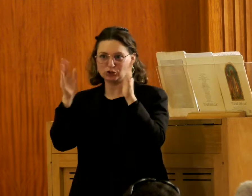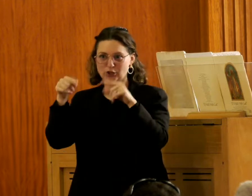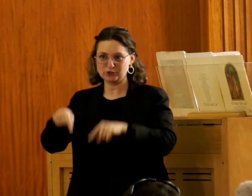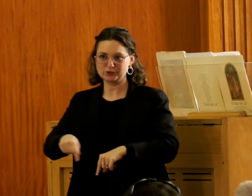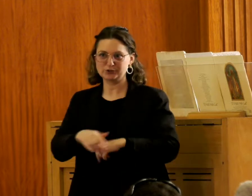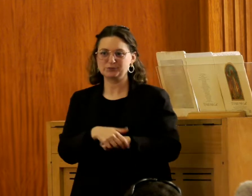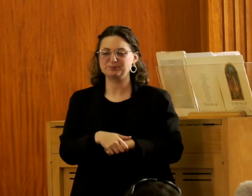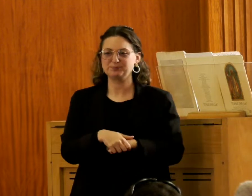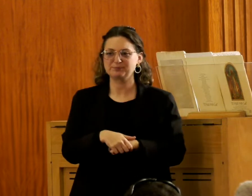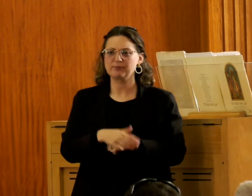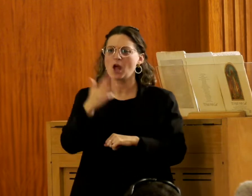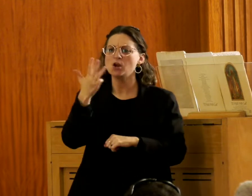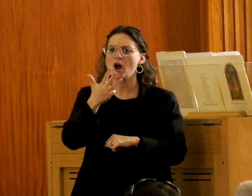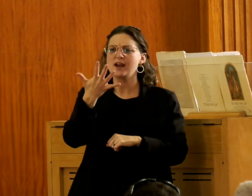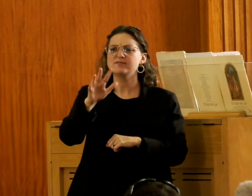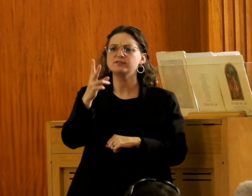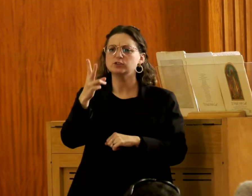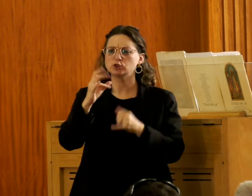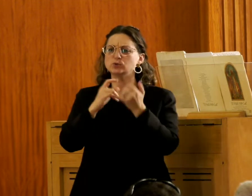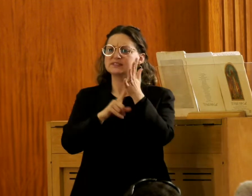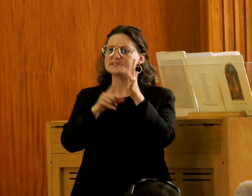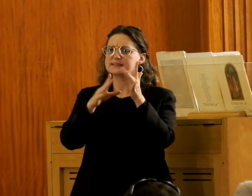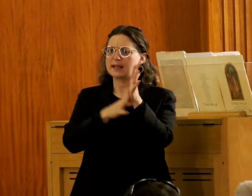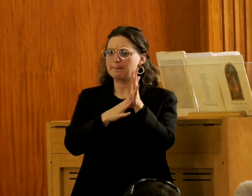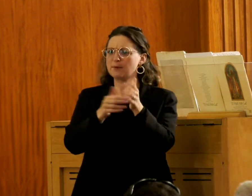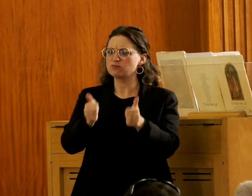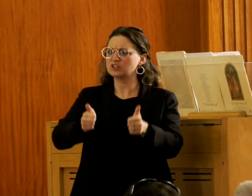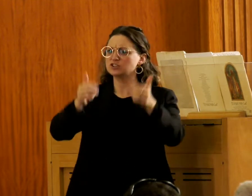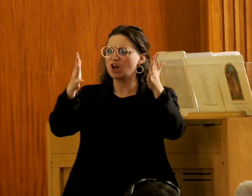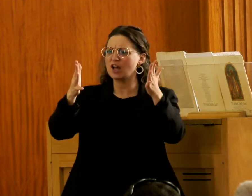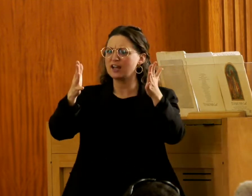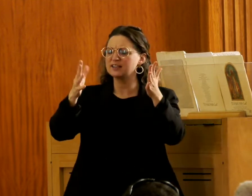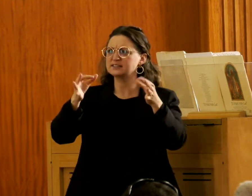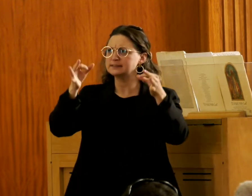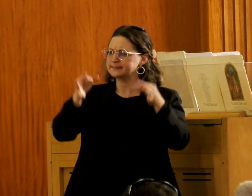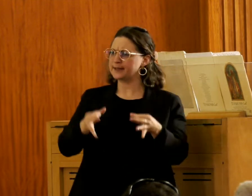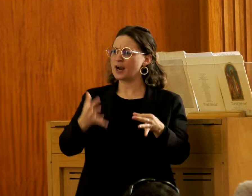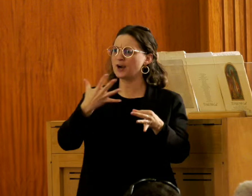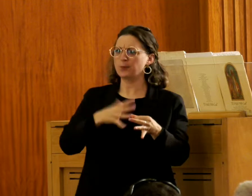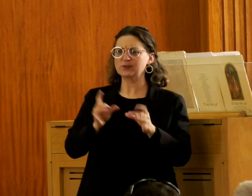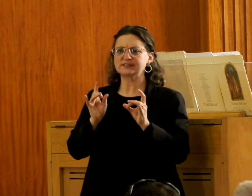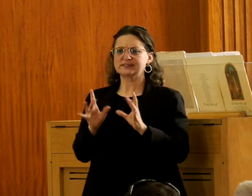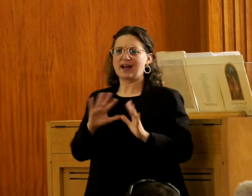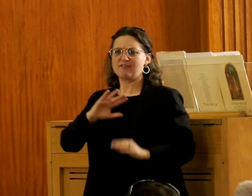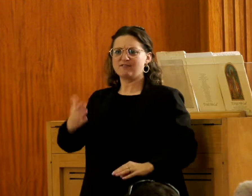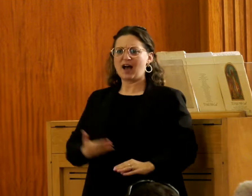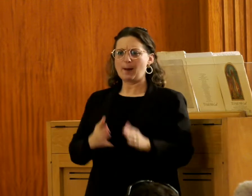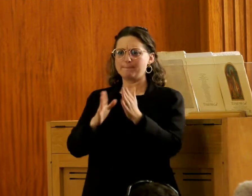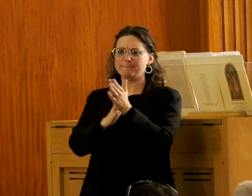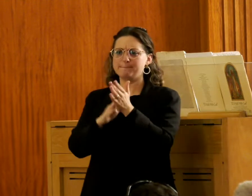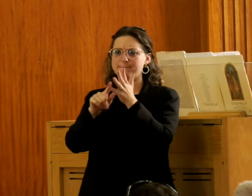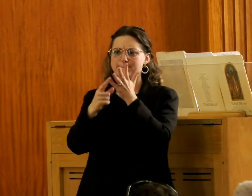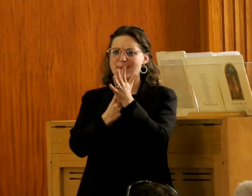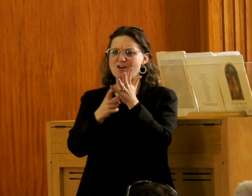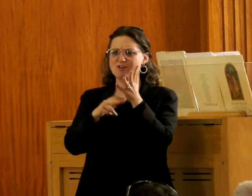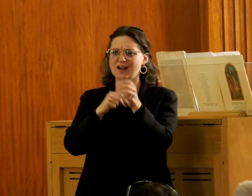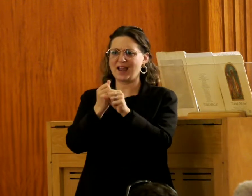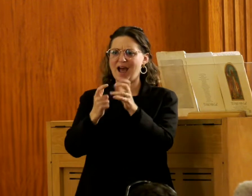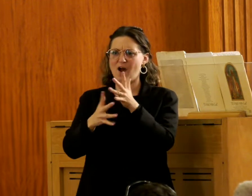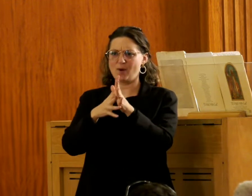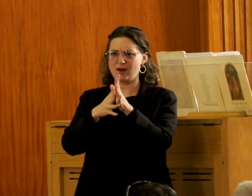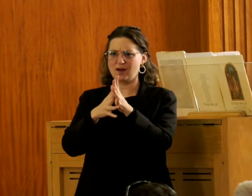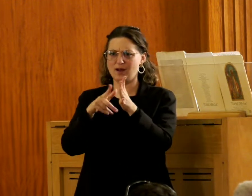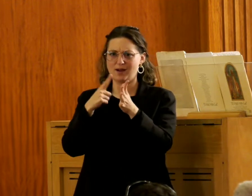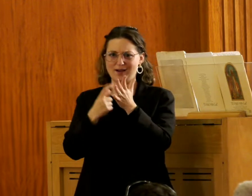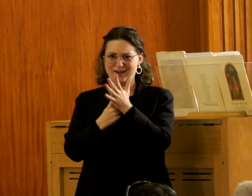Slim retired from policing to take up farming at Murray-Gower. Elaine and Joan remained in Orbost to